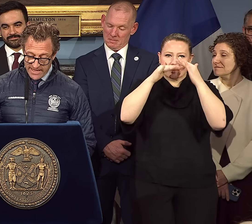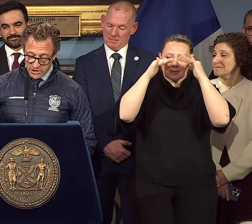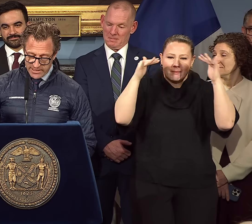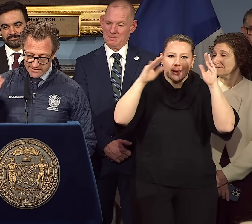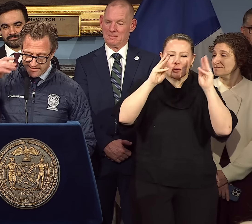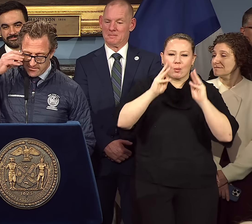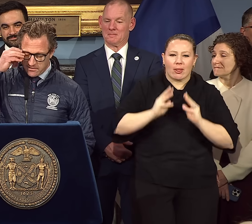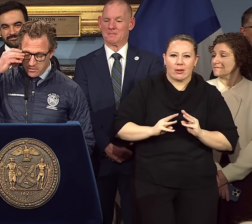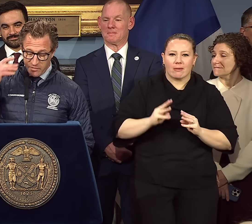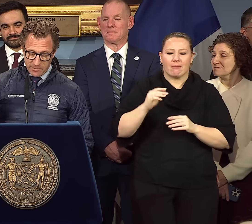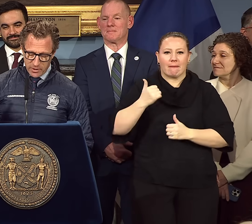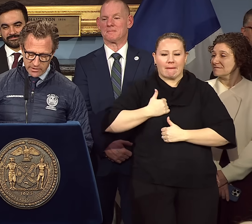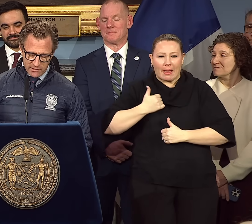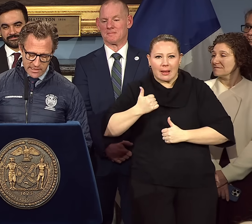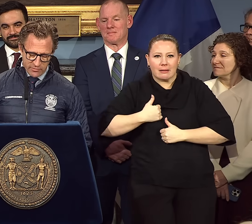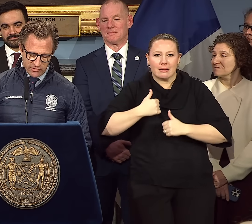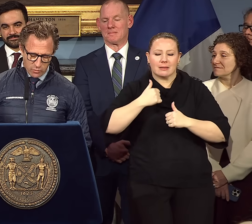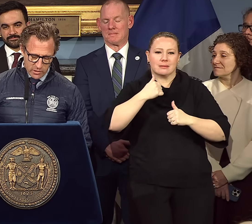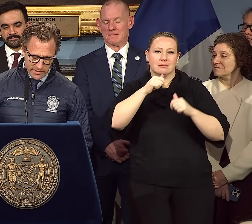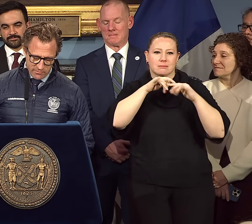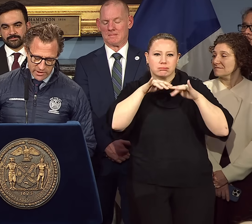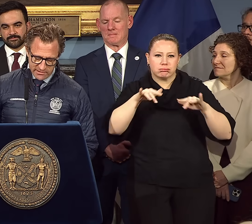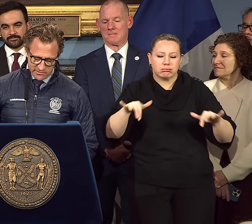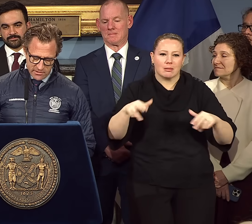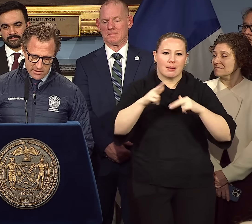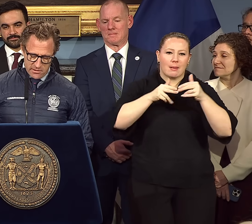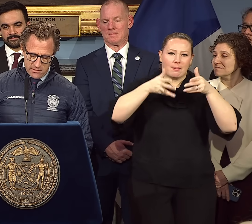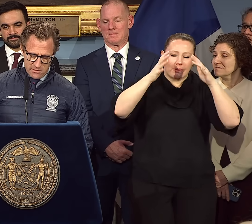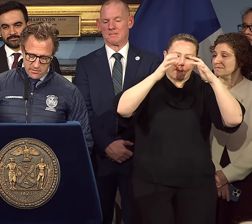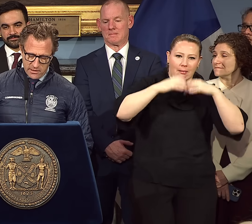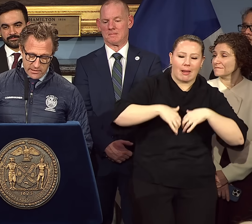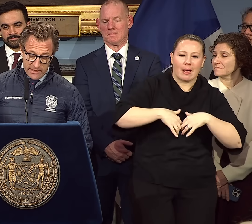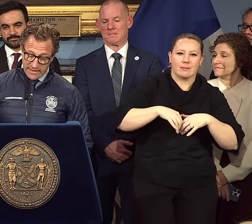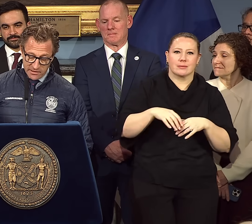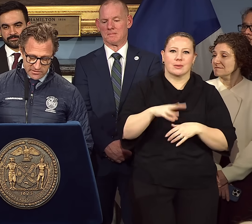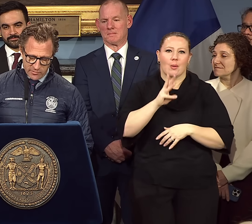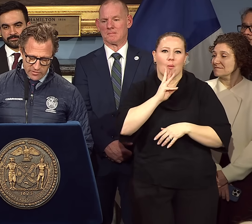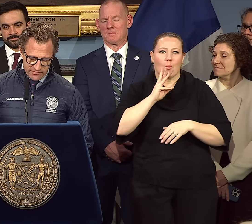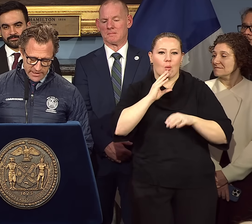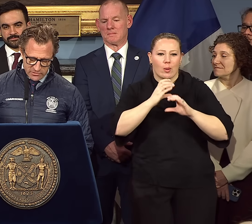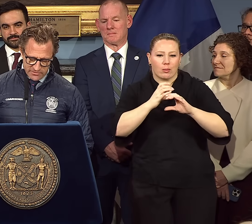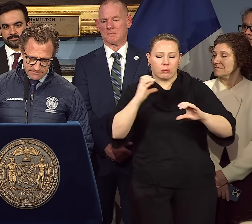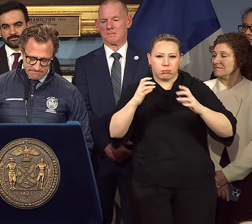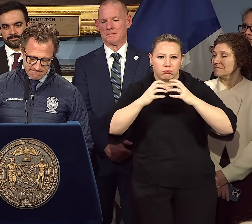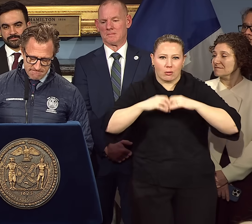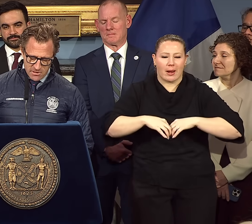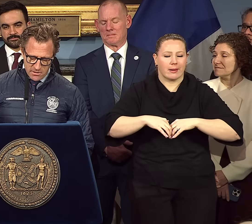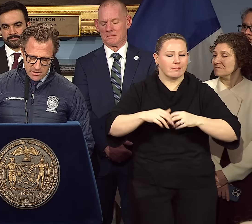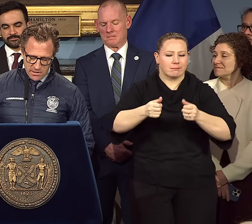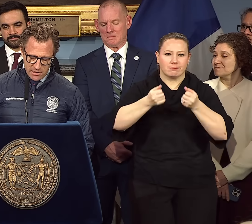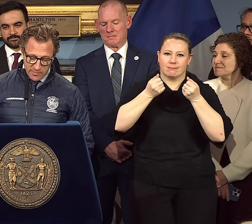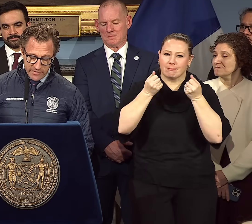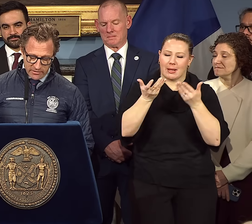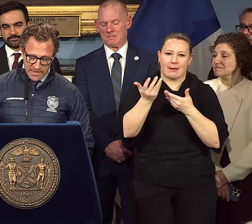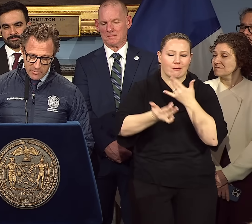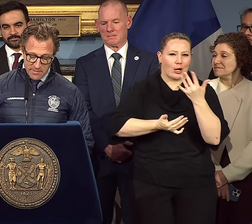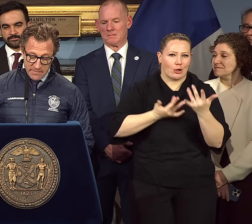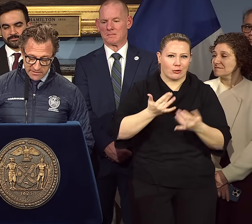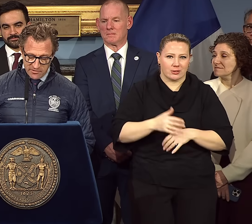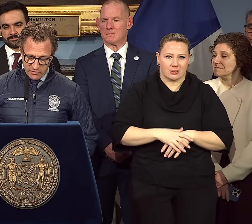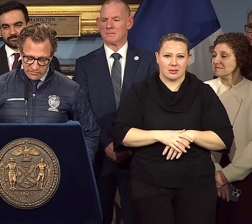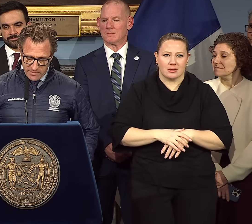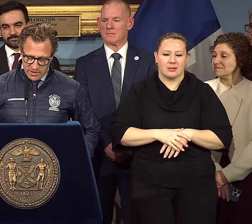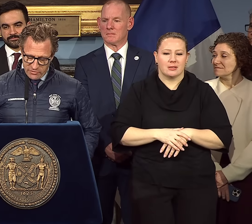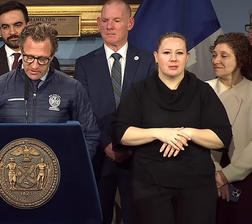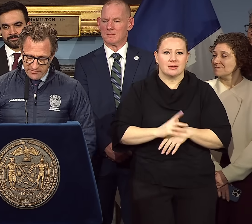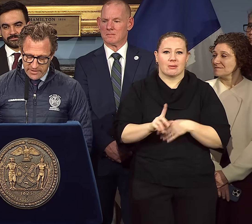Canada, aviation accidents. We've had building collapses, water main breaks, an endless number of fires. Up until now, my